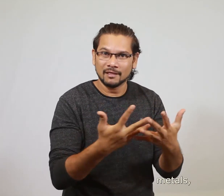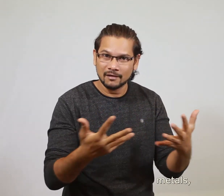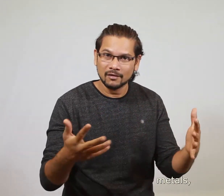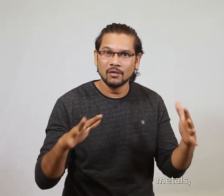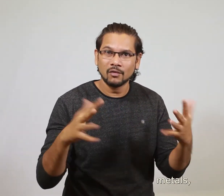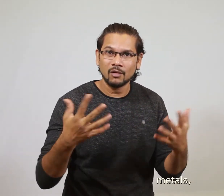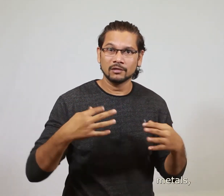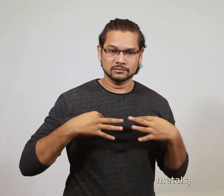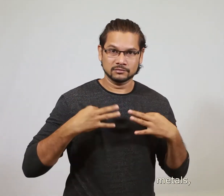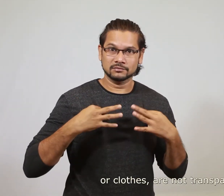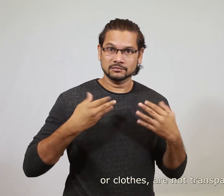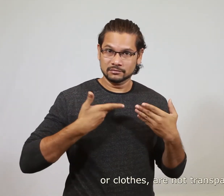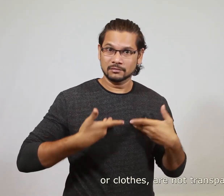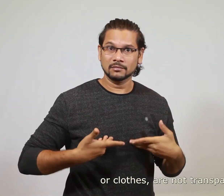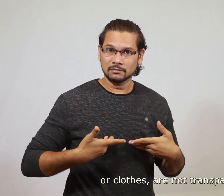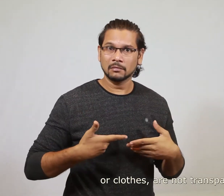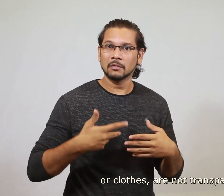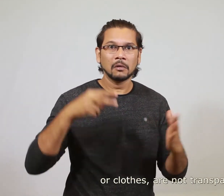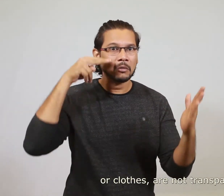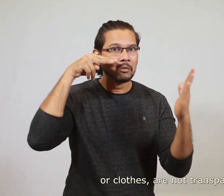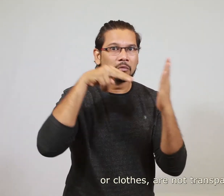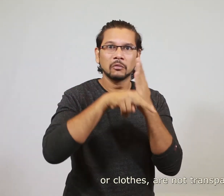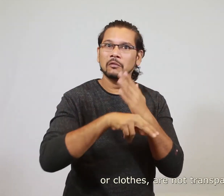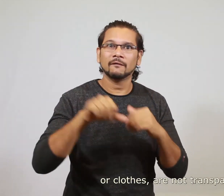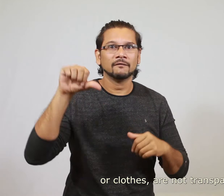metals, or clothes are not transparent.